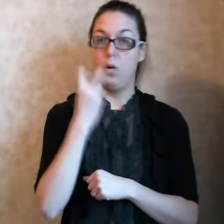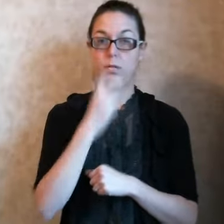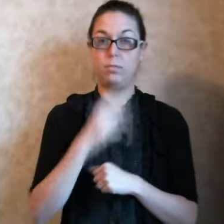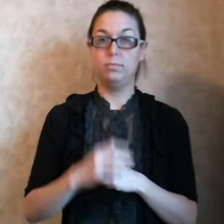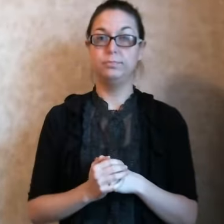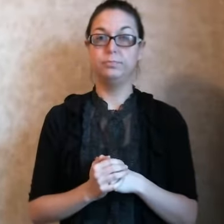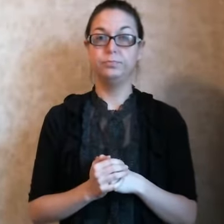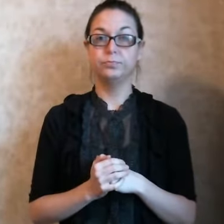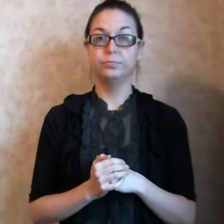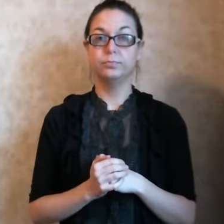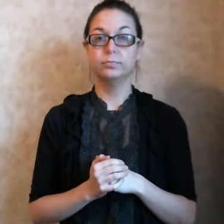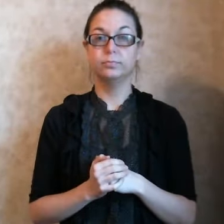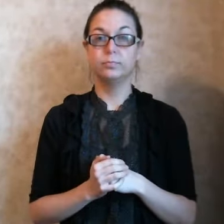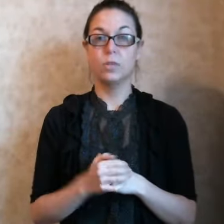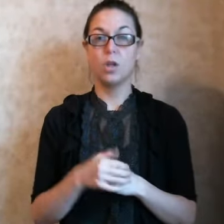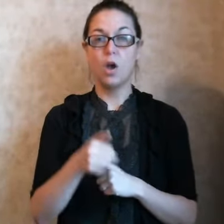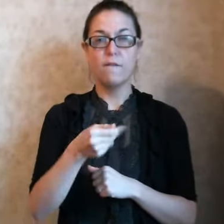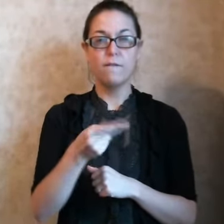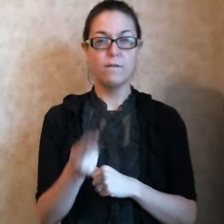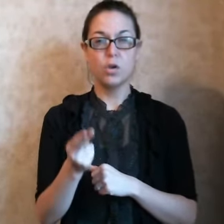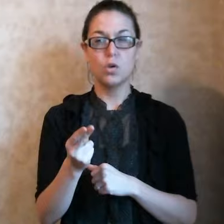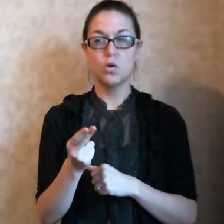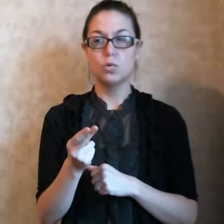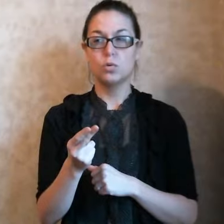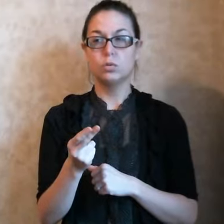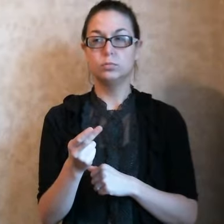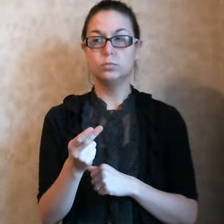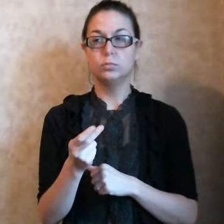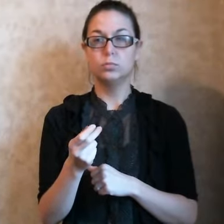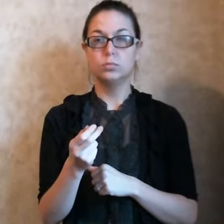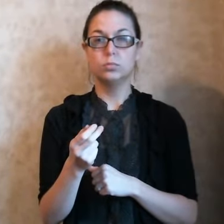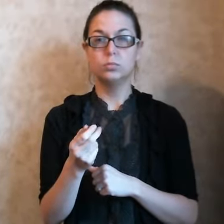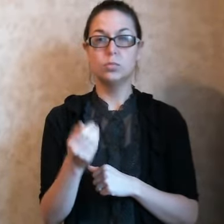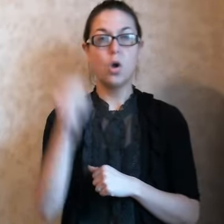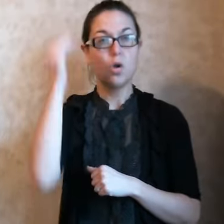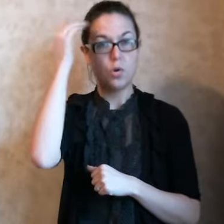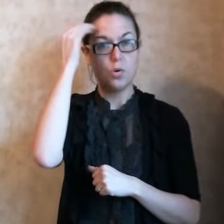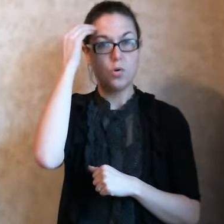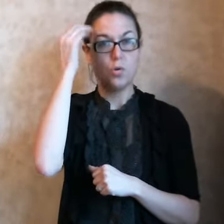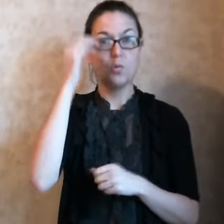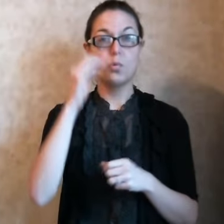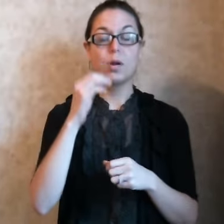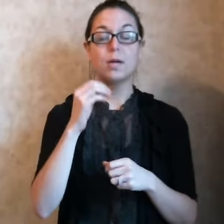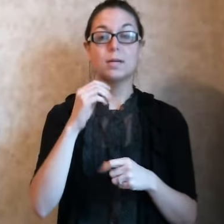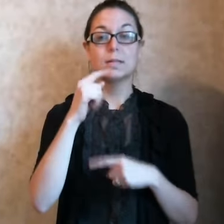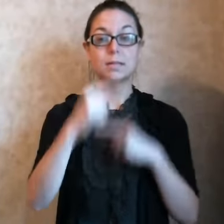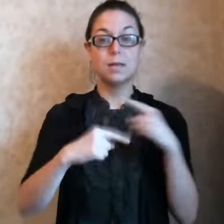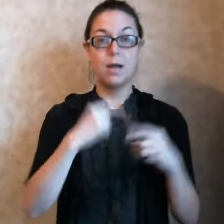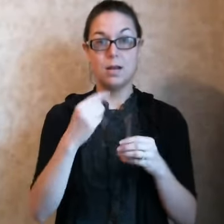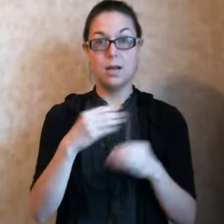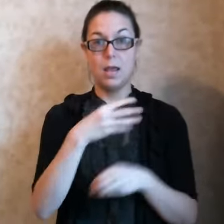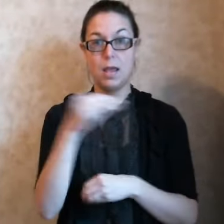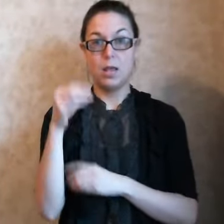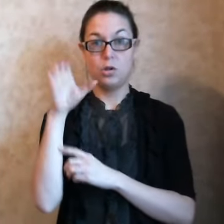them were also fluent in sign and in cue. One girl in particular